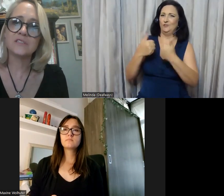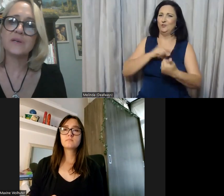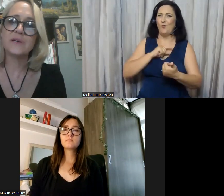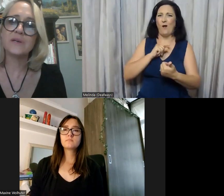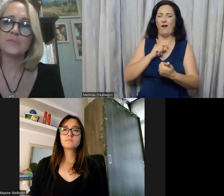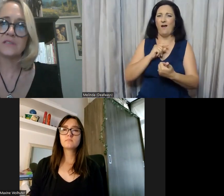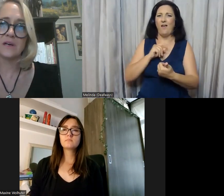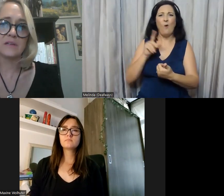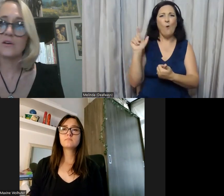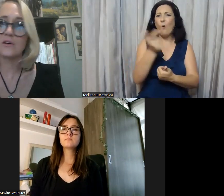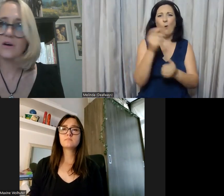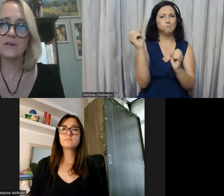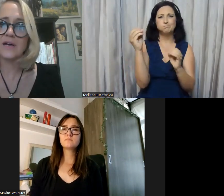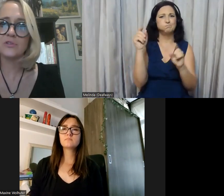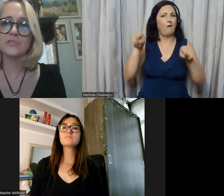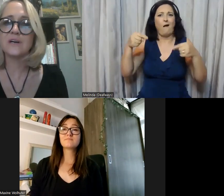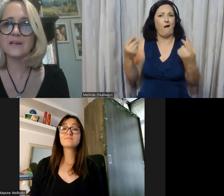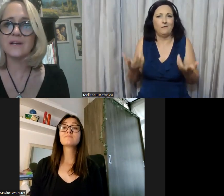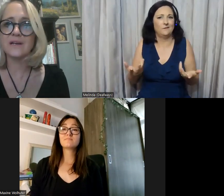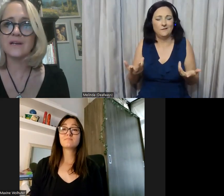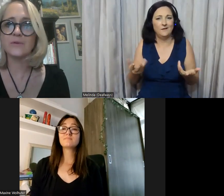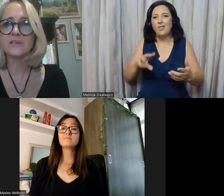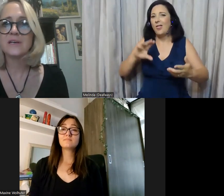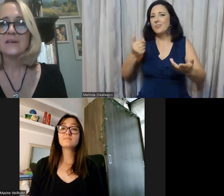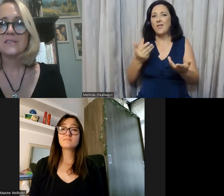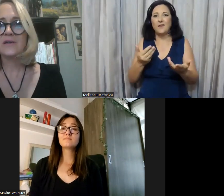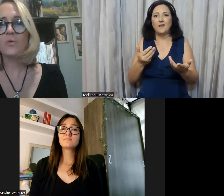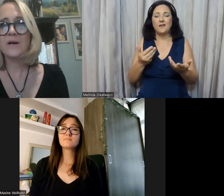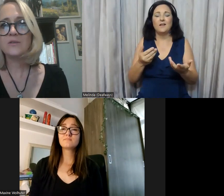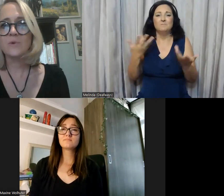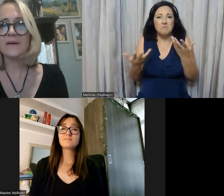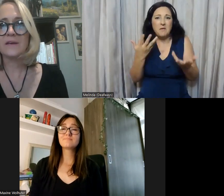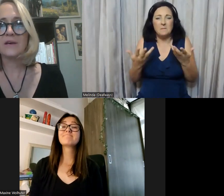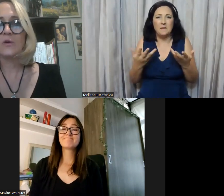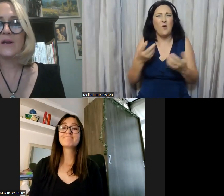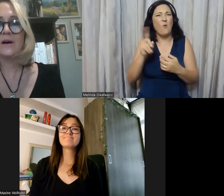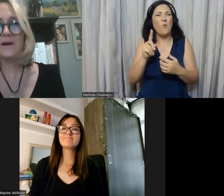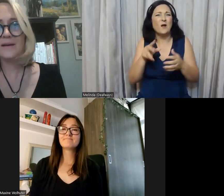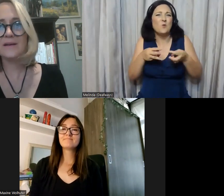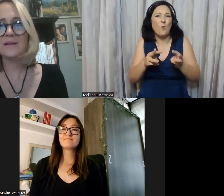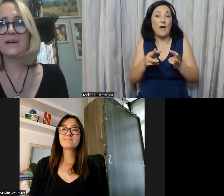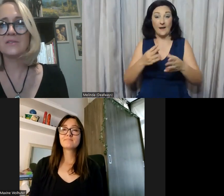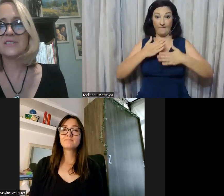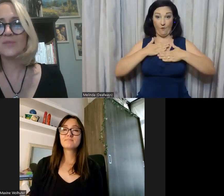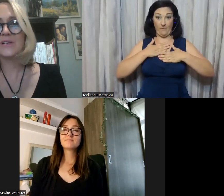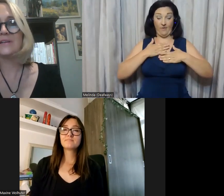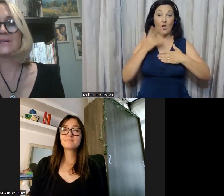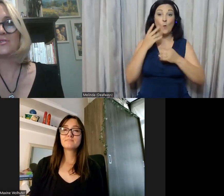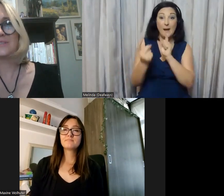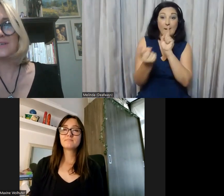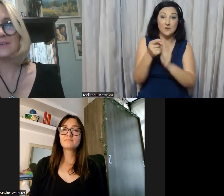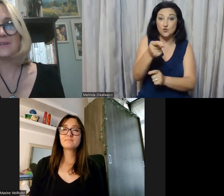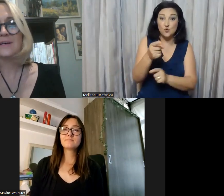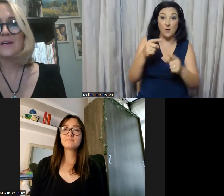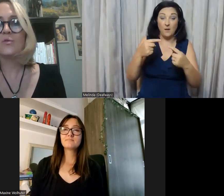speak, aren't able to do sign language. So in what way, when I encounter somebody that can't